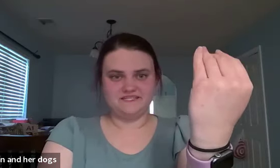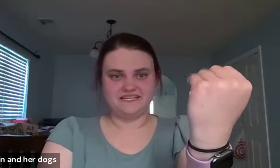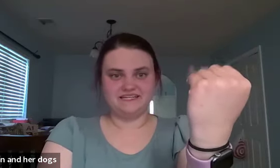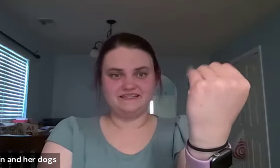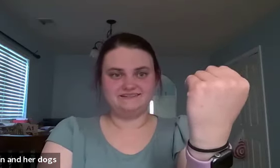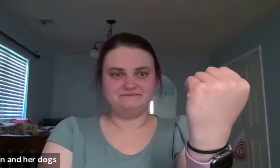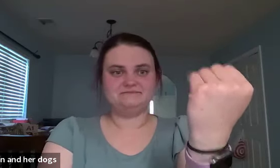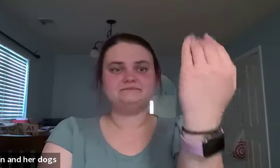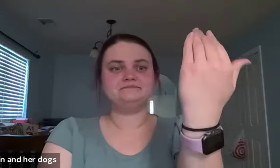15.